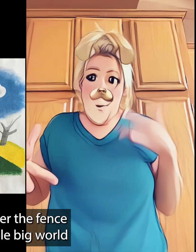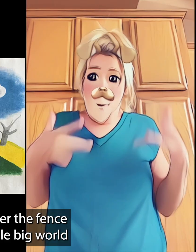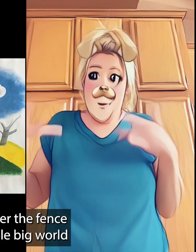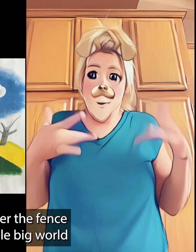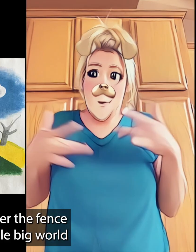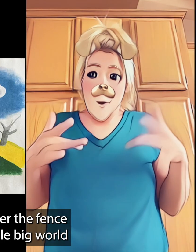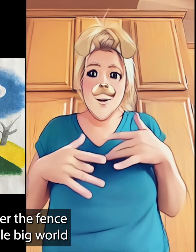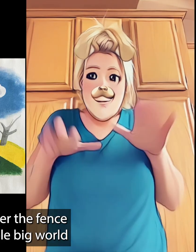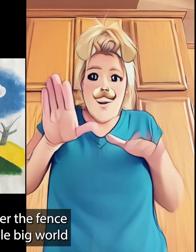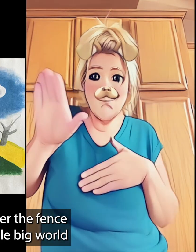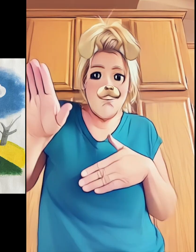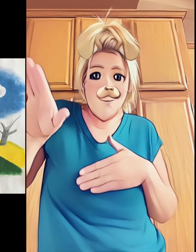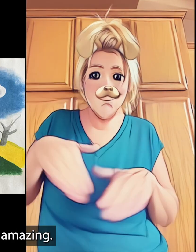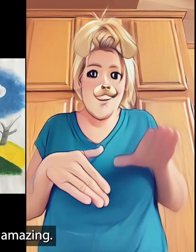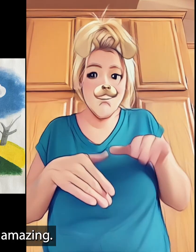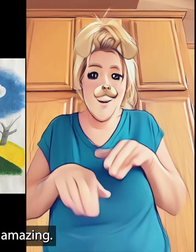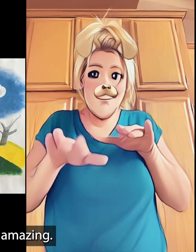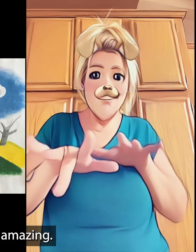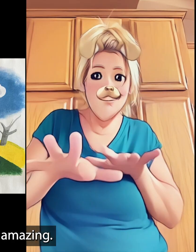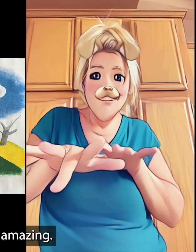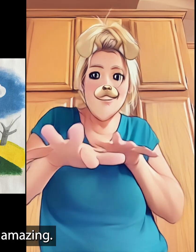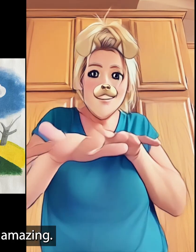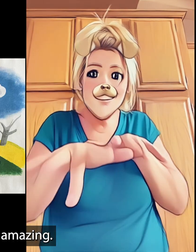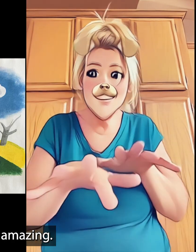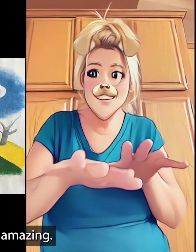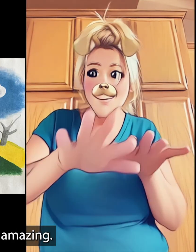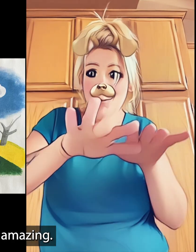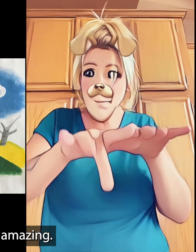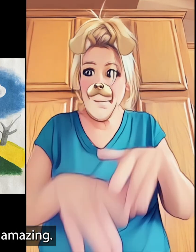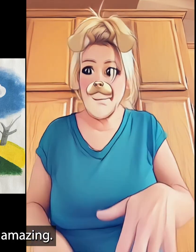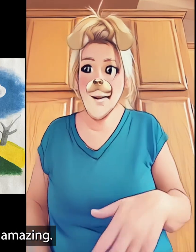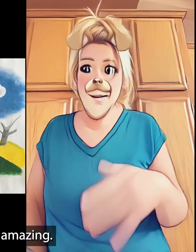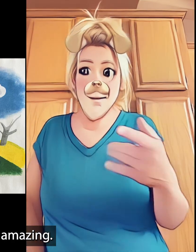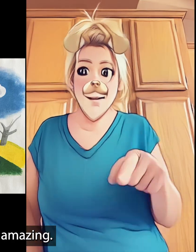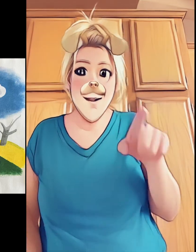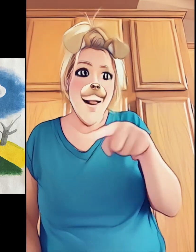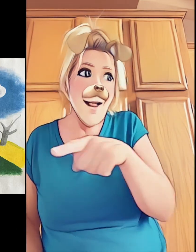they saw the whole big world and thought it was amazing.